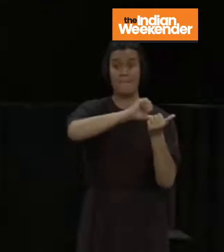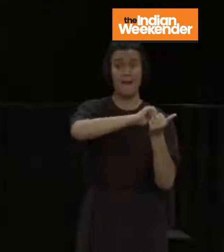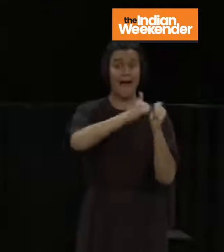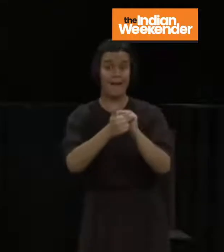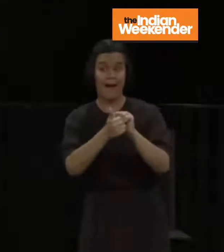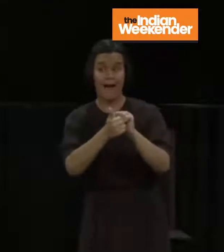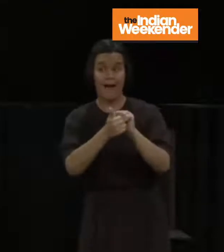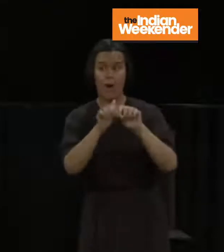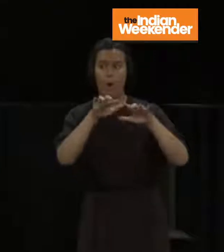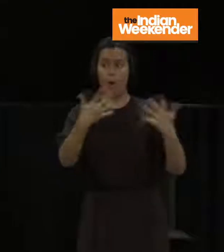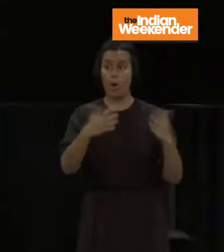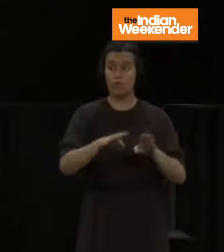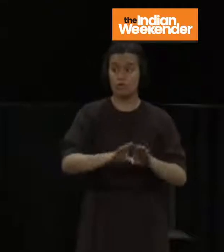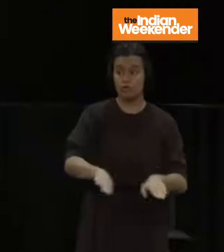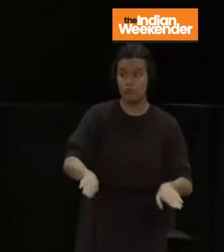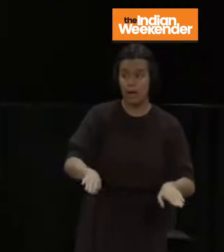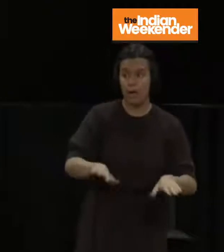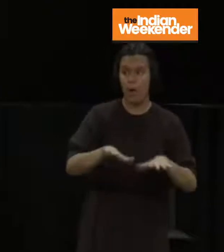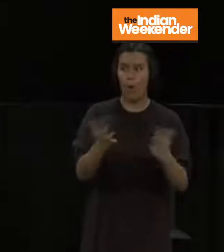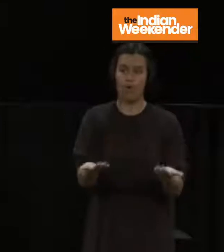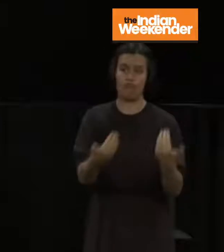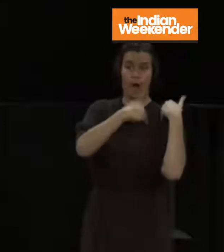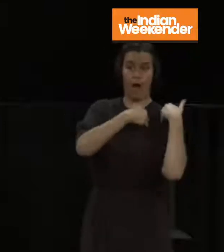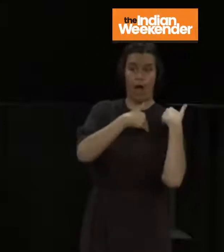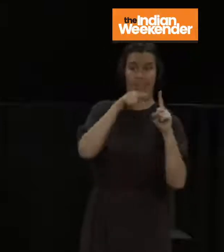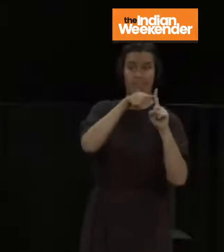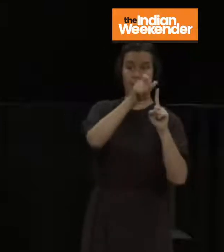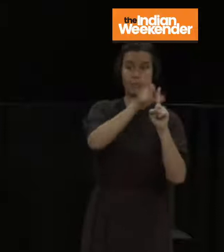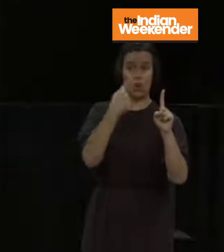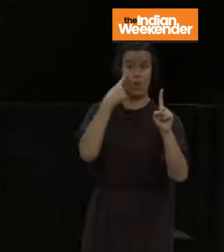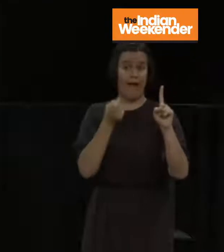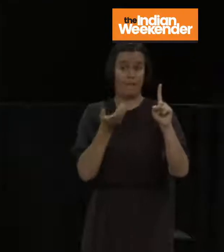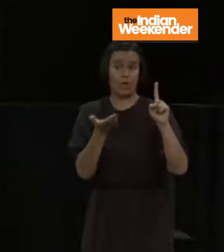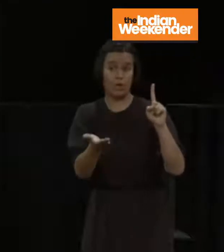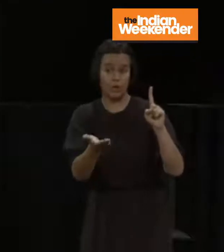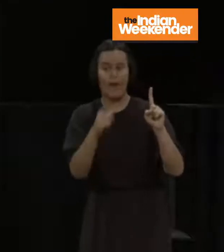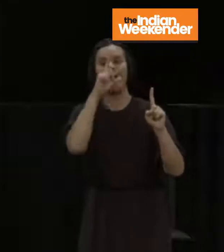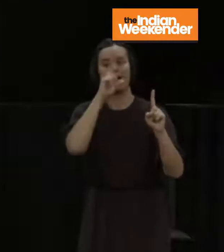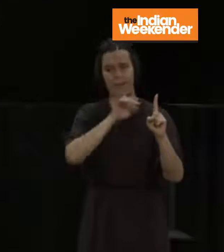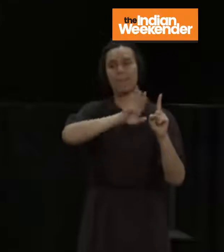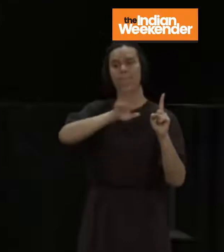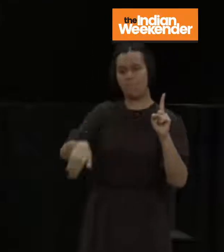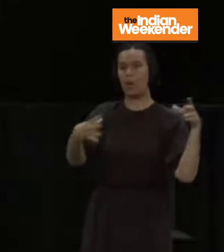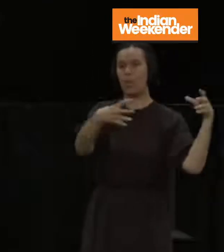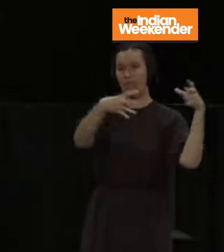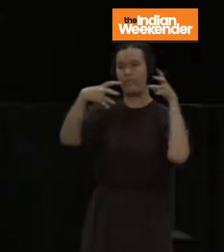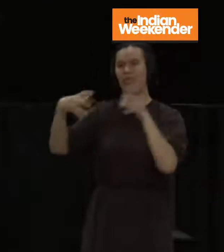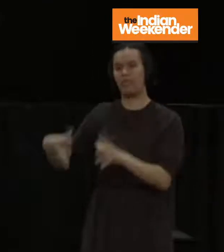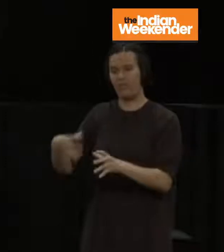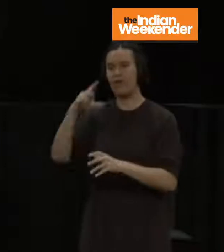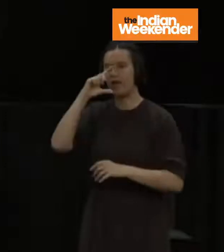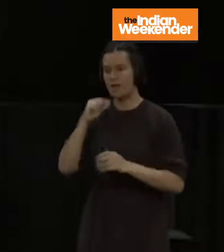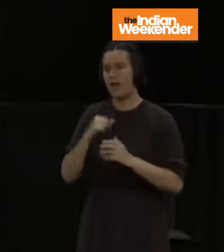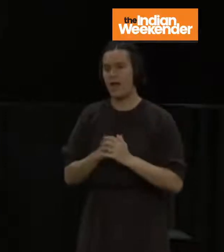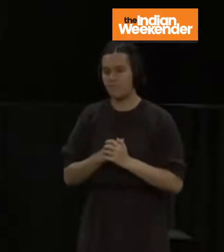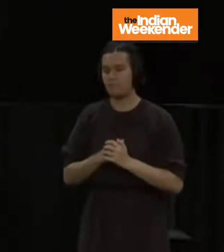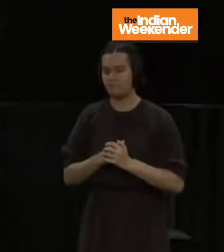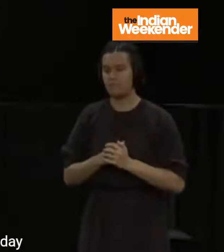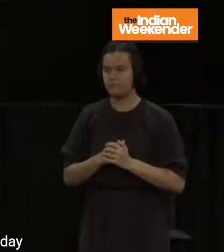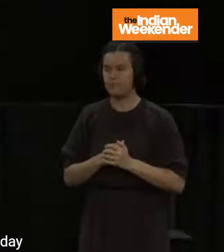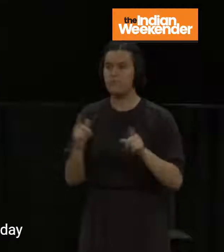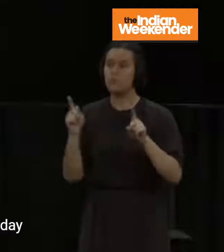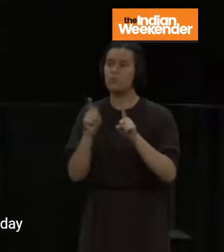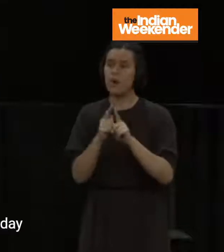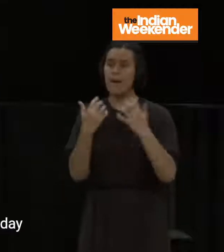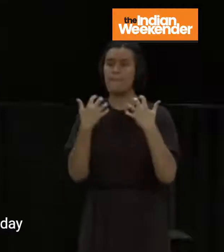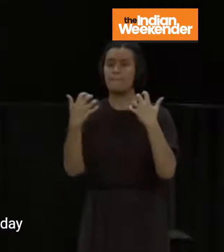also eligible to travel. Okay, and in terms of the 7-day isolation at home, how long is that going to be in play for? As long as the